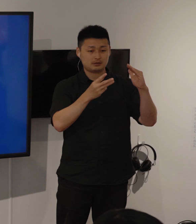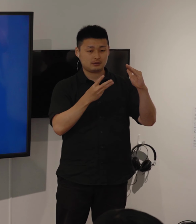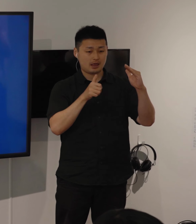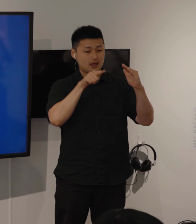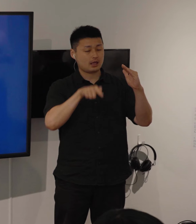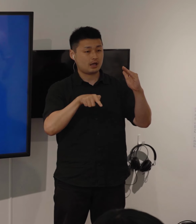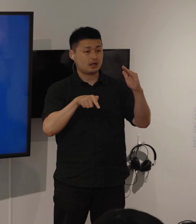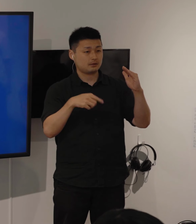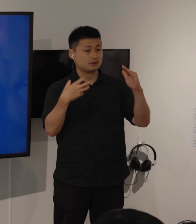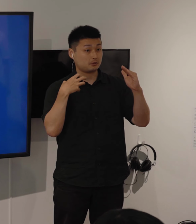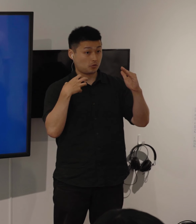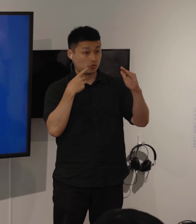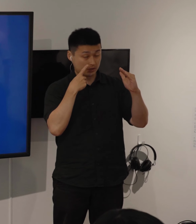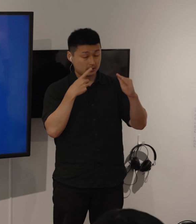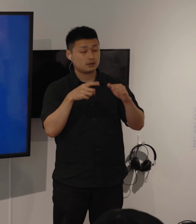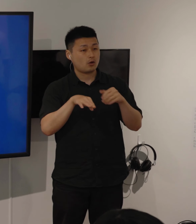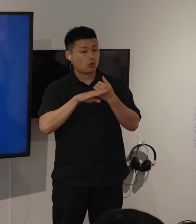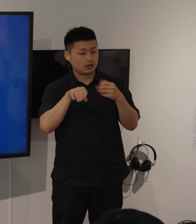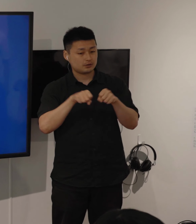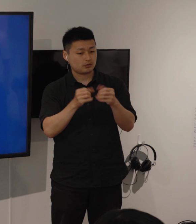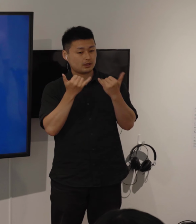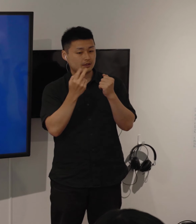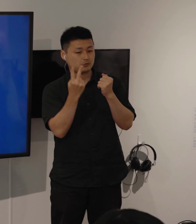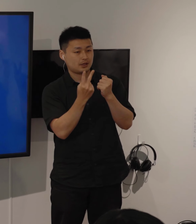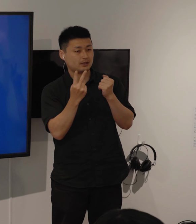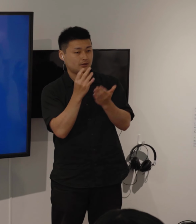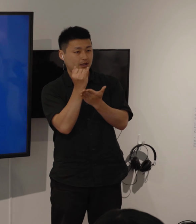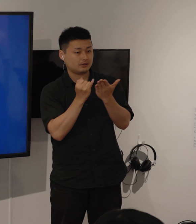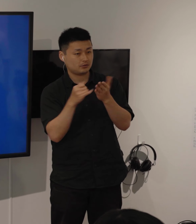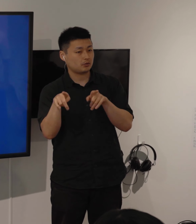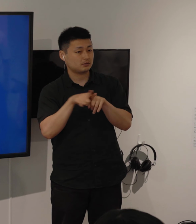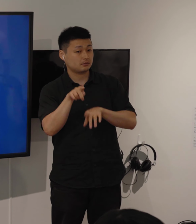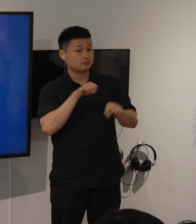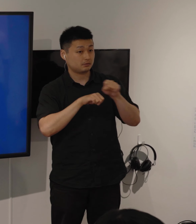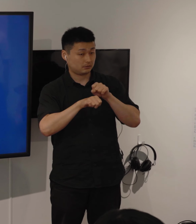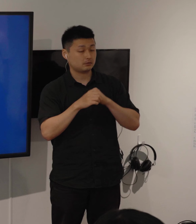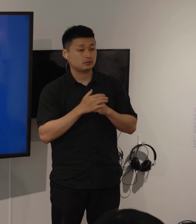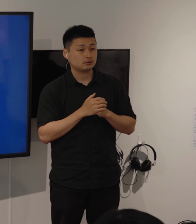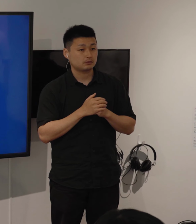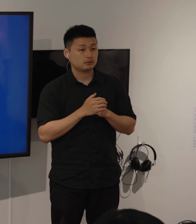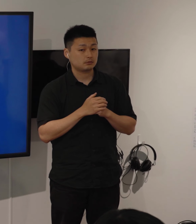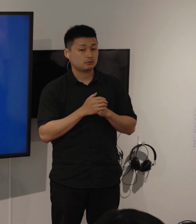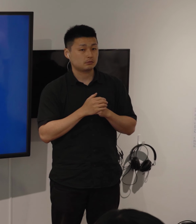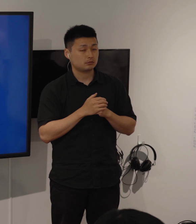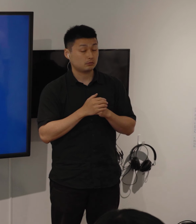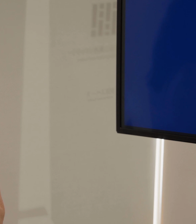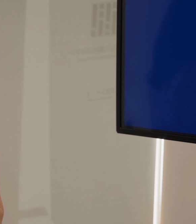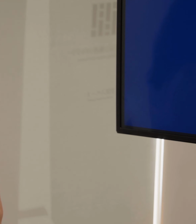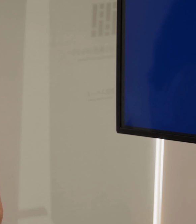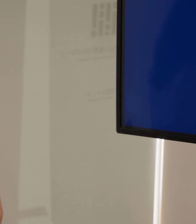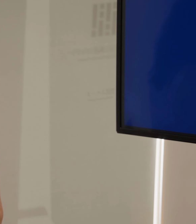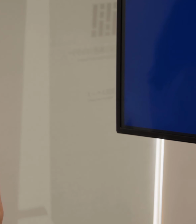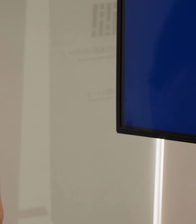A second exhibition I'm curating is of 33 artists working out of all different studios